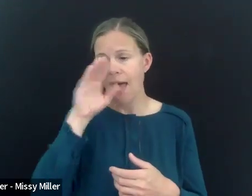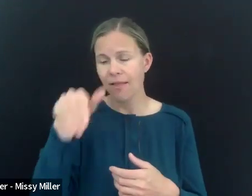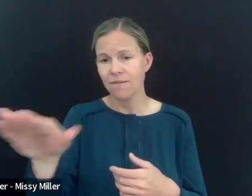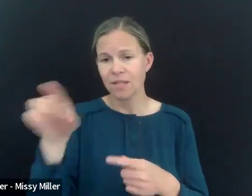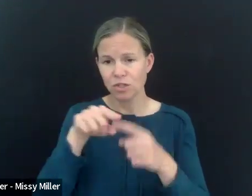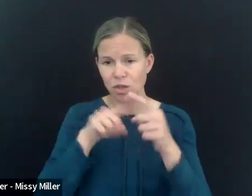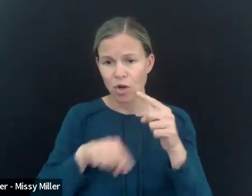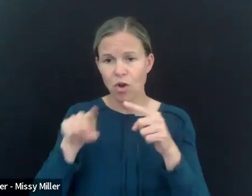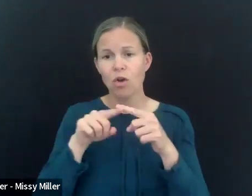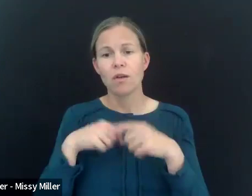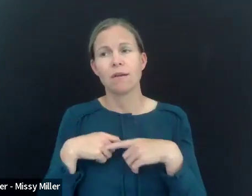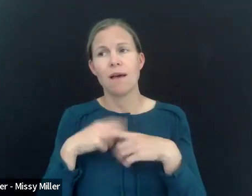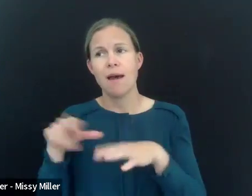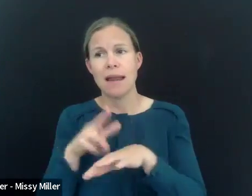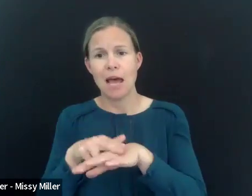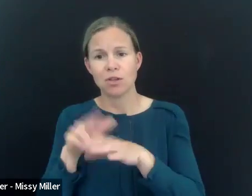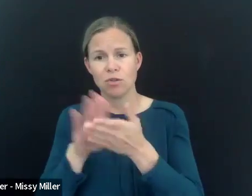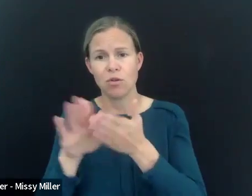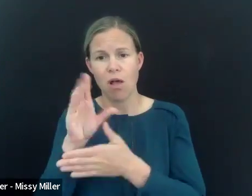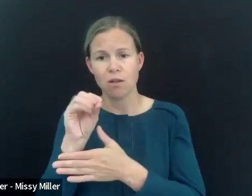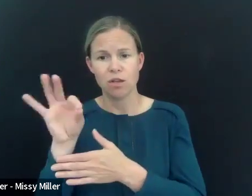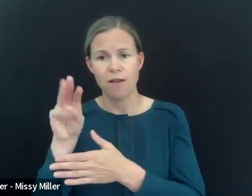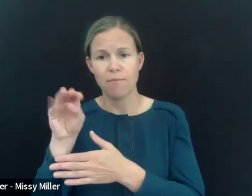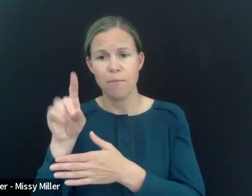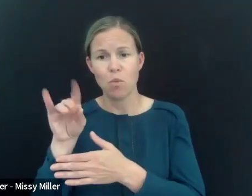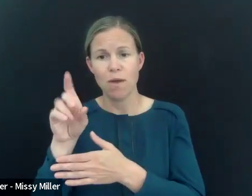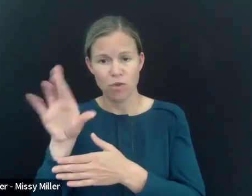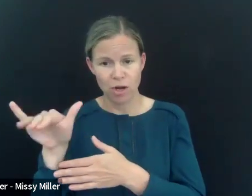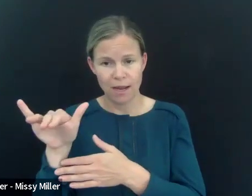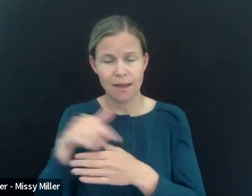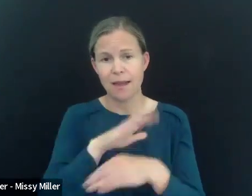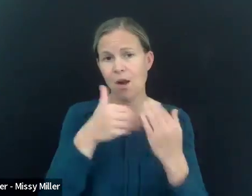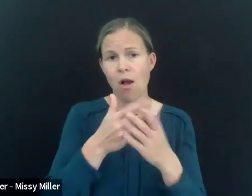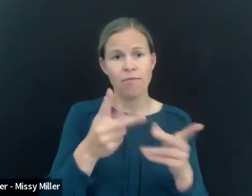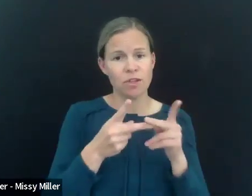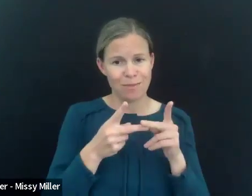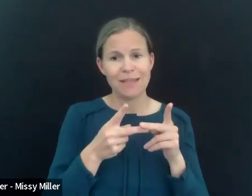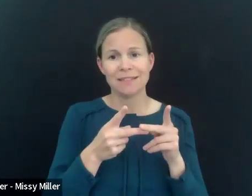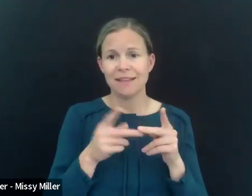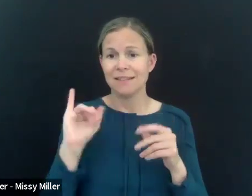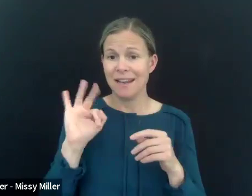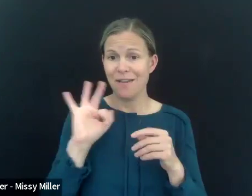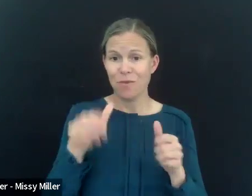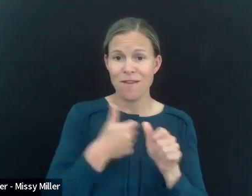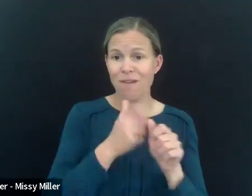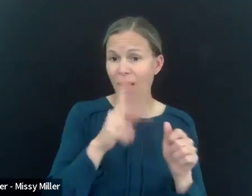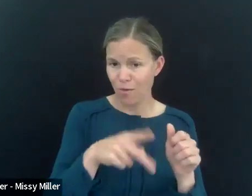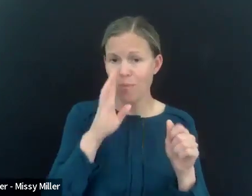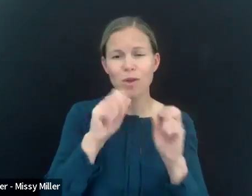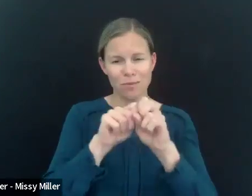National College of Midwifery in all the places. And if we do follow up for this event, we'll make sure that we send them